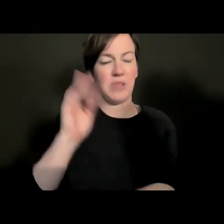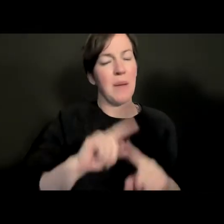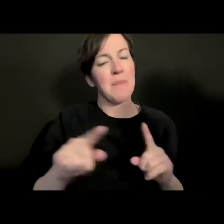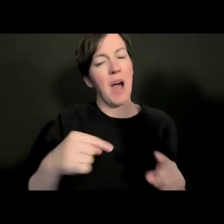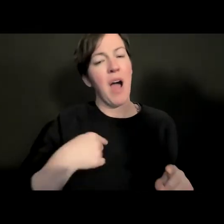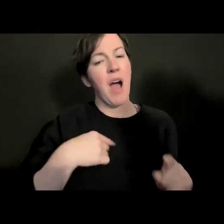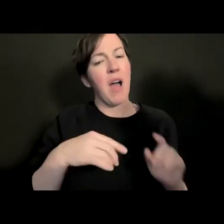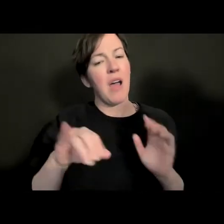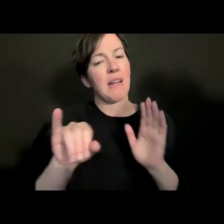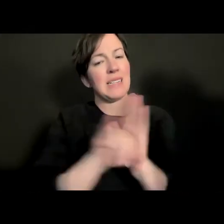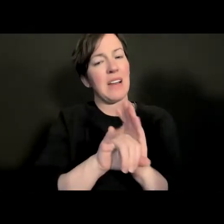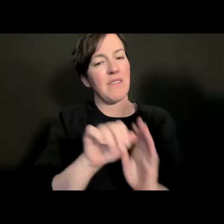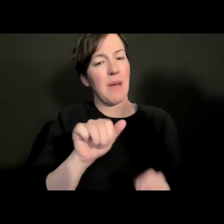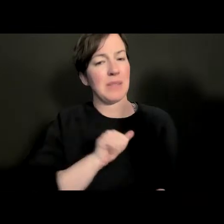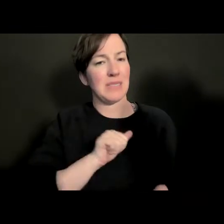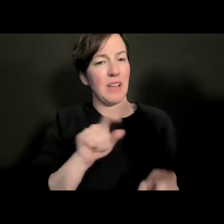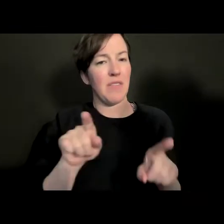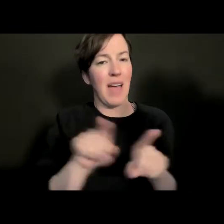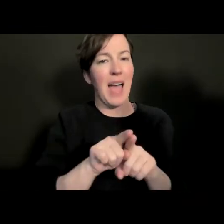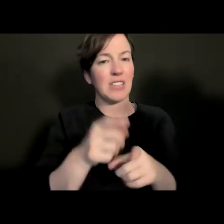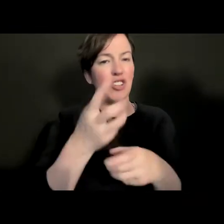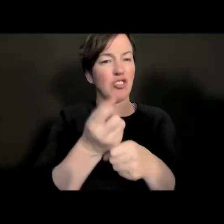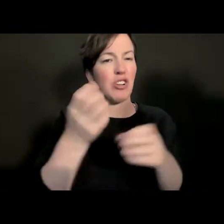provide context